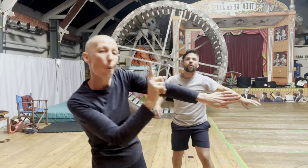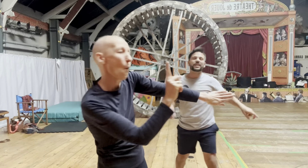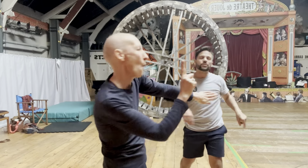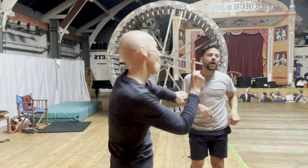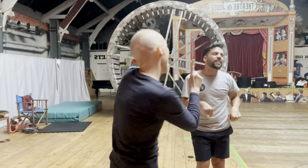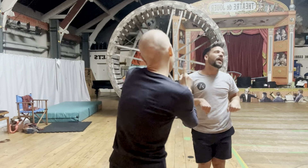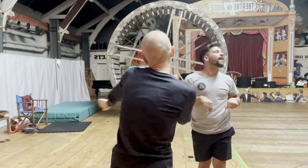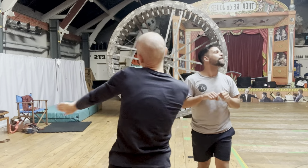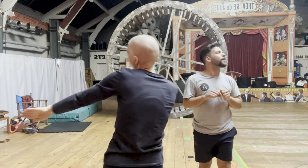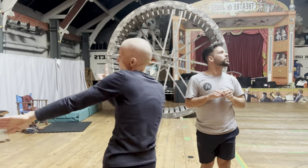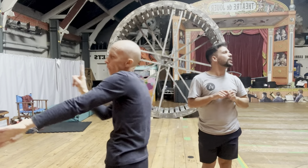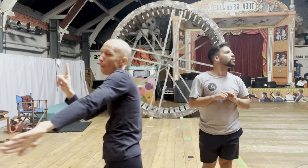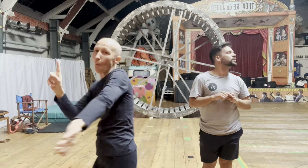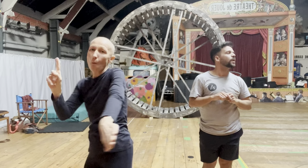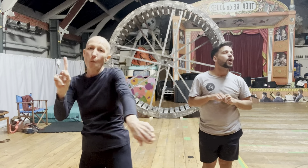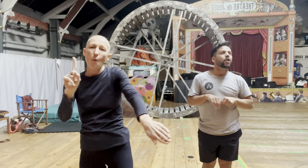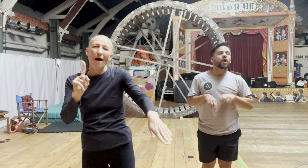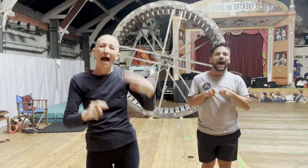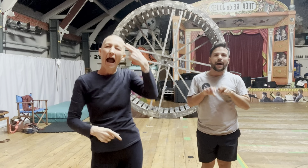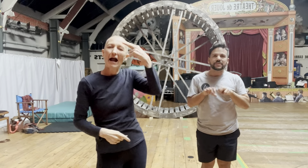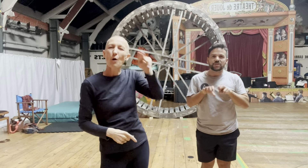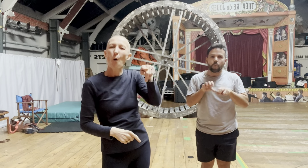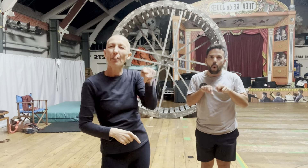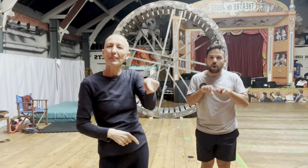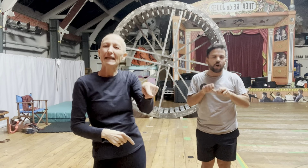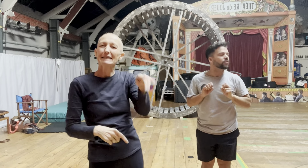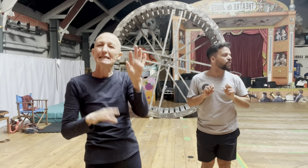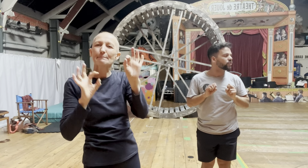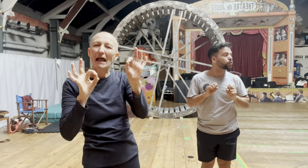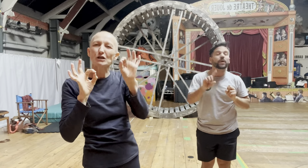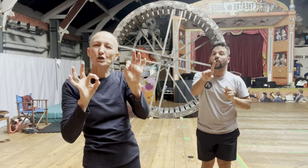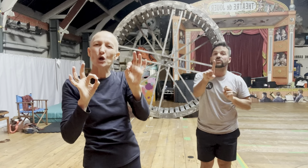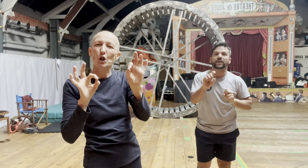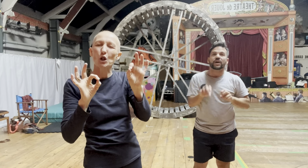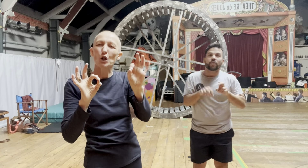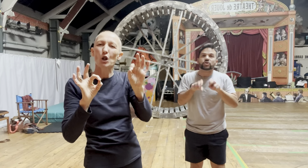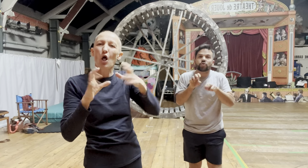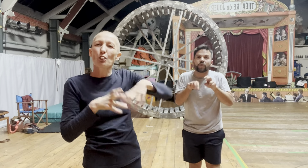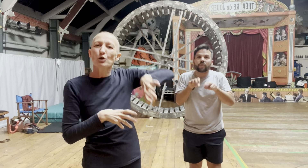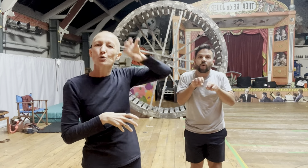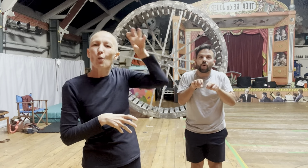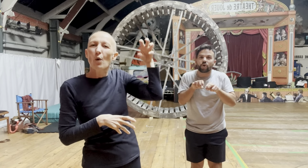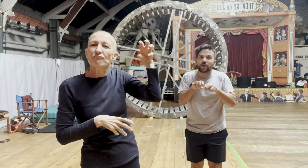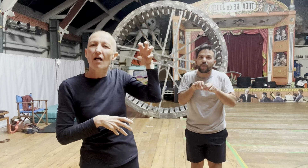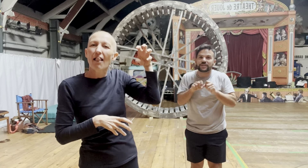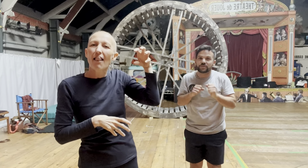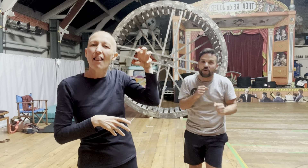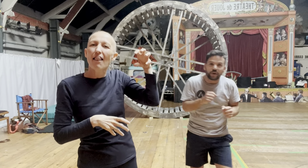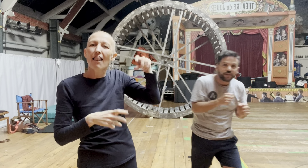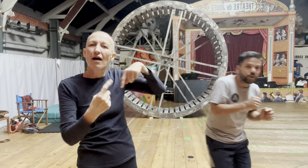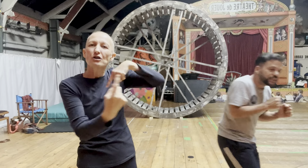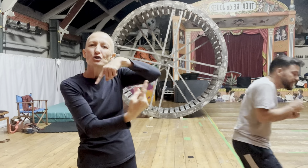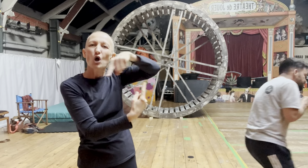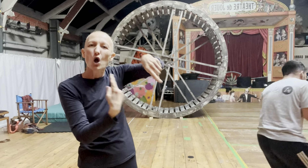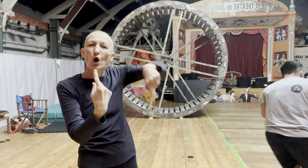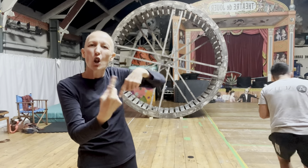this one, what do I call this one? The hamster walk, or not the squirrel, sorry. The squirrel going around in a circle, like you go